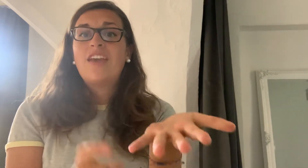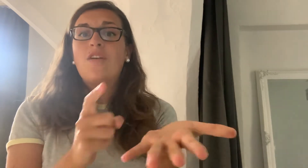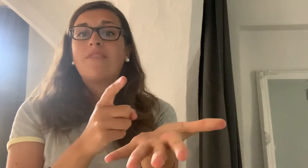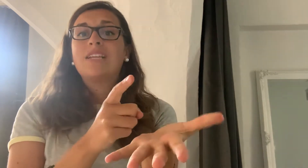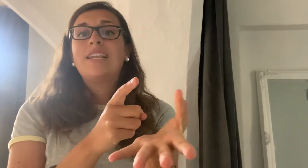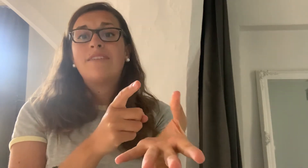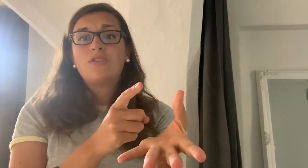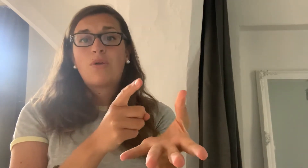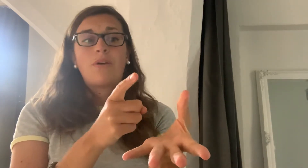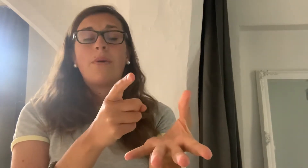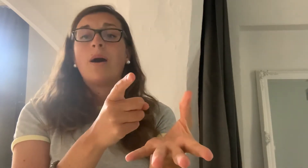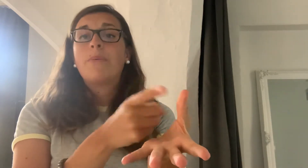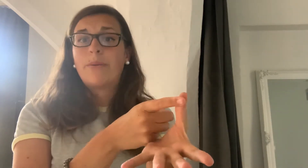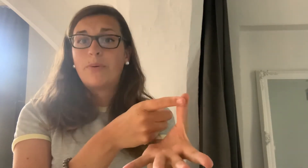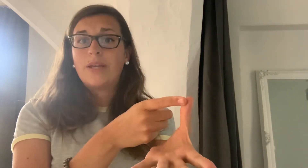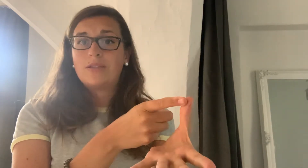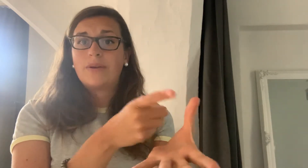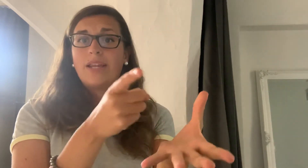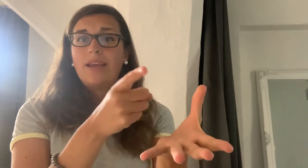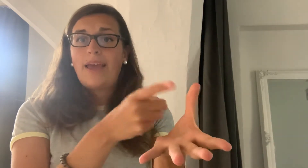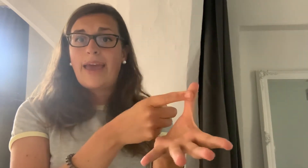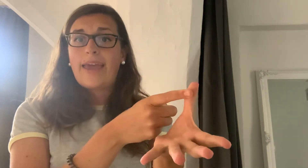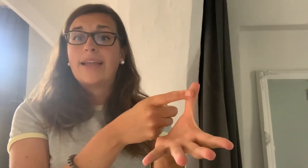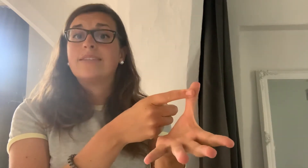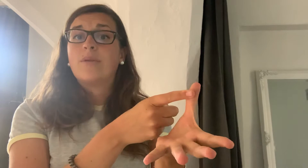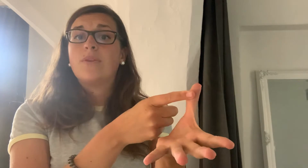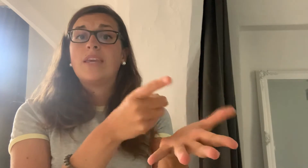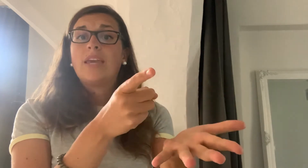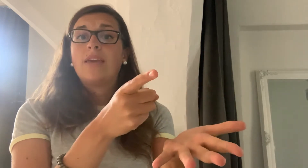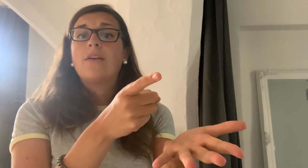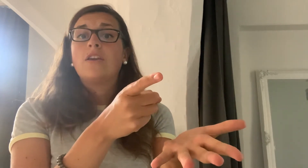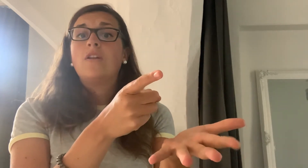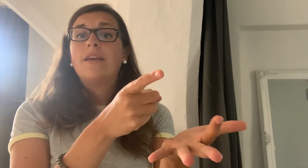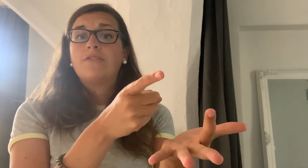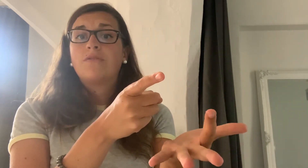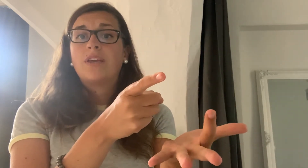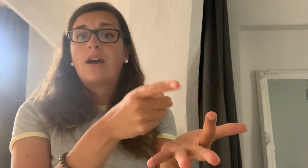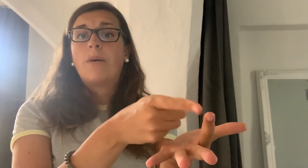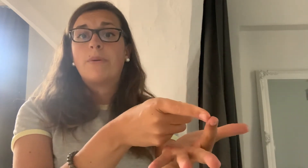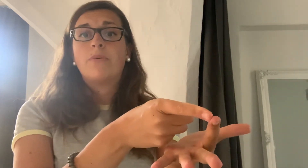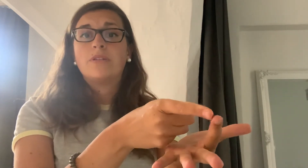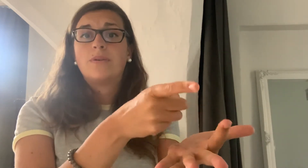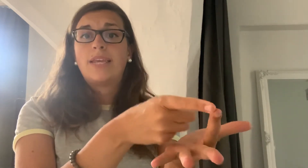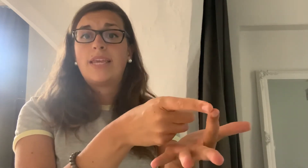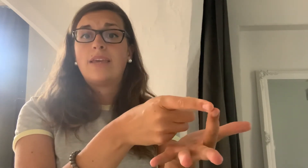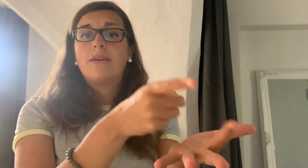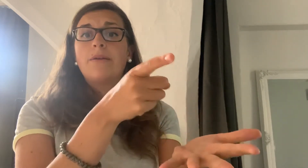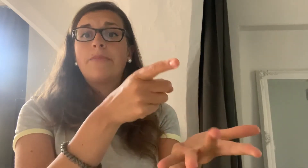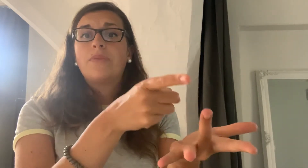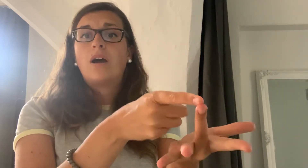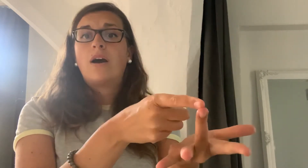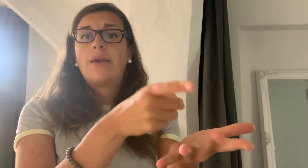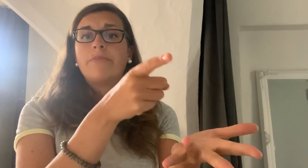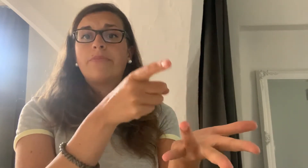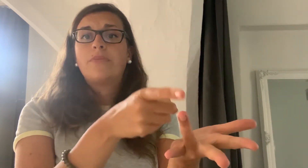have to lift your thumb up and point to it, A. And same with E, you lift your finger up and point to it, E. I,